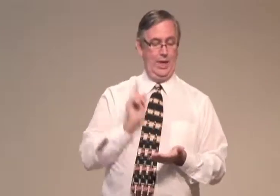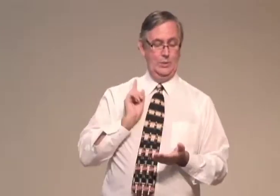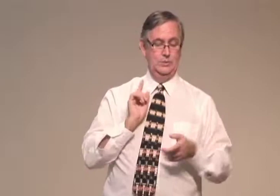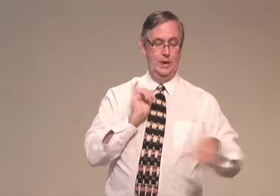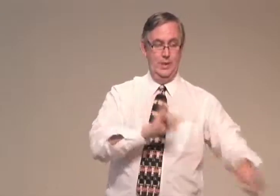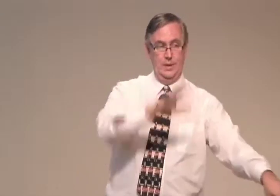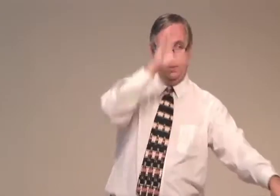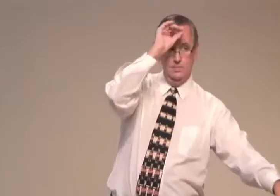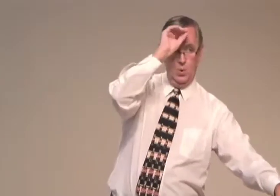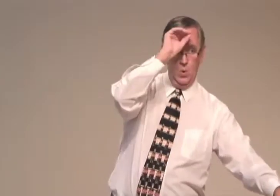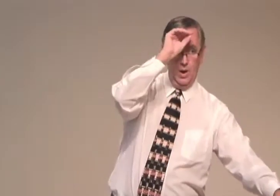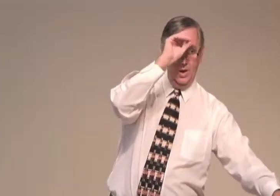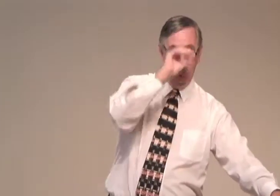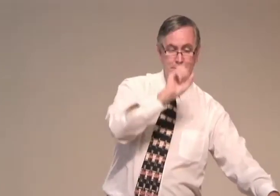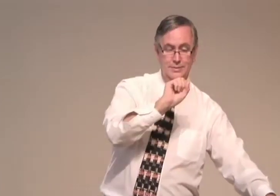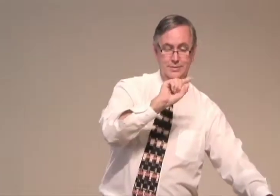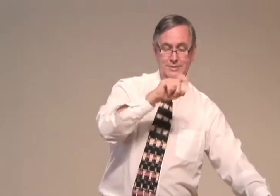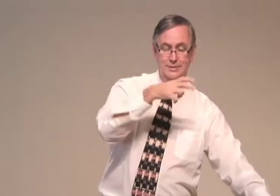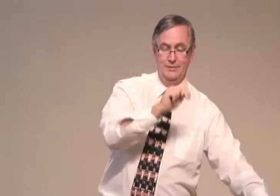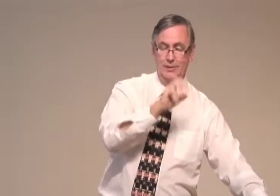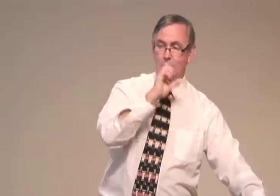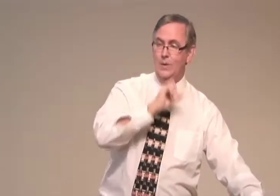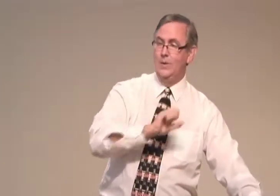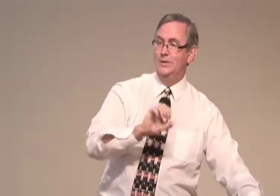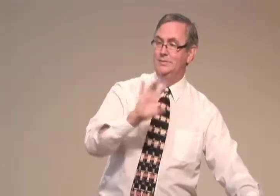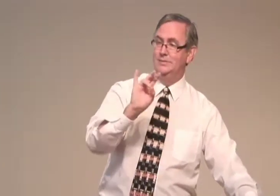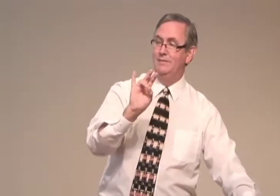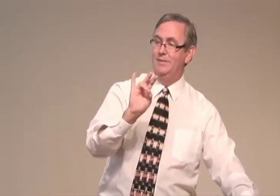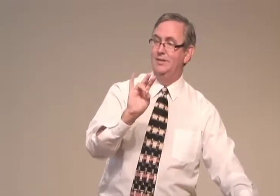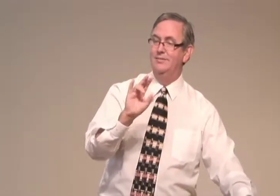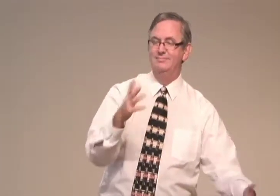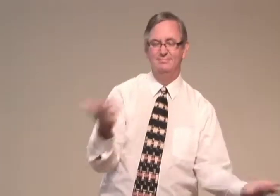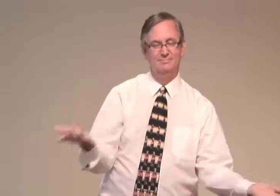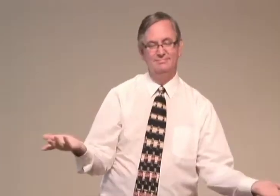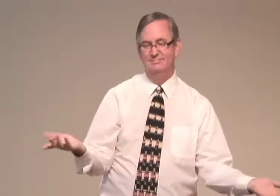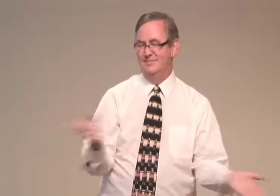one in November. Lastly, the little boy, his name is Stephen,